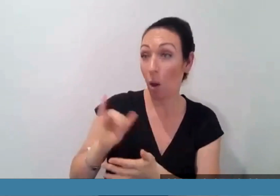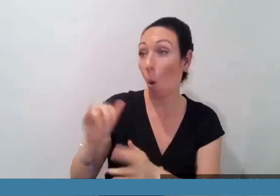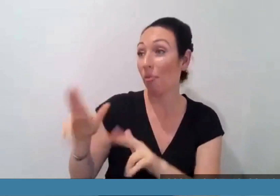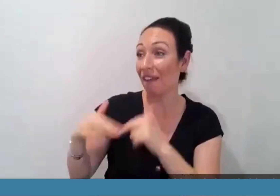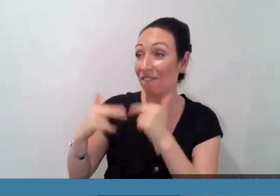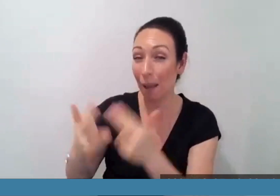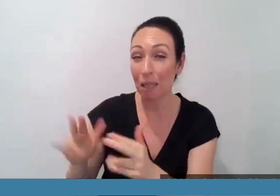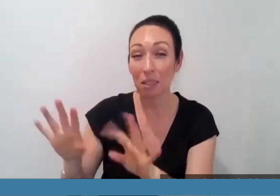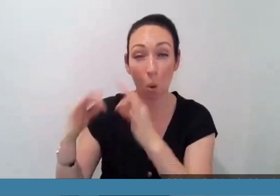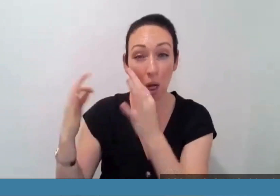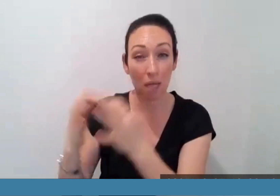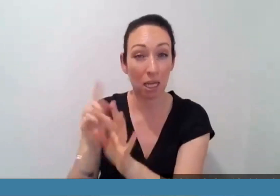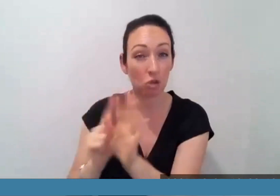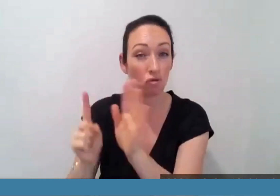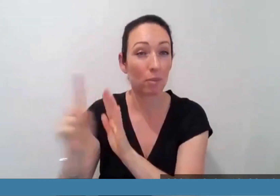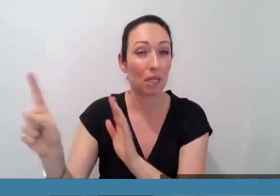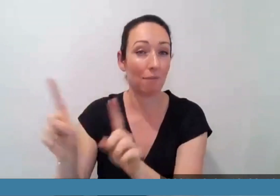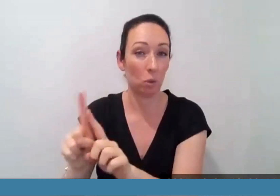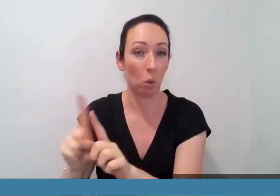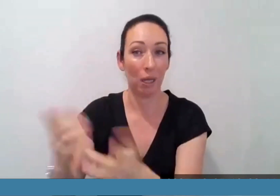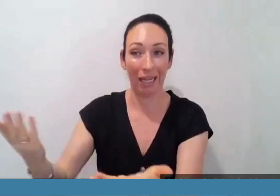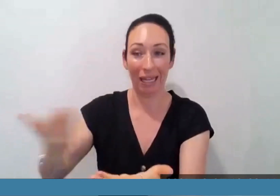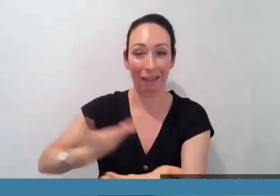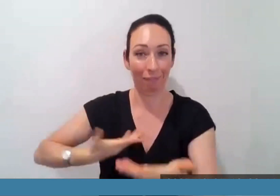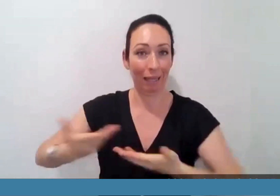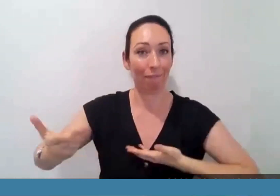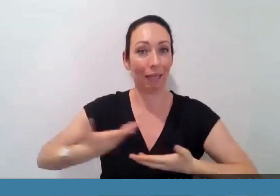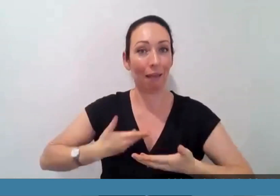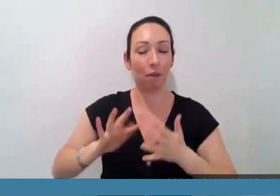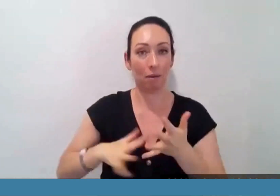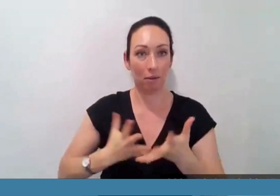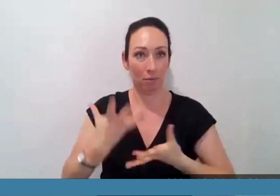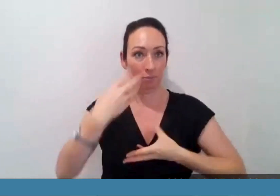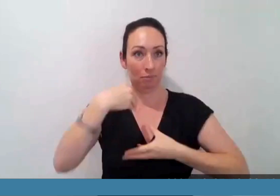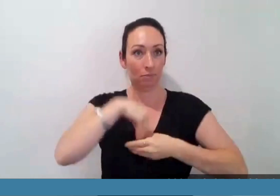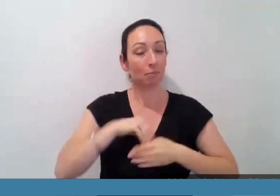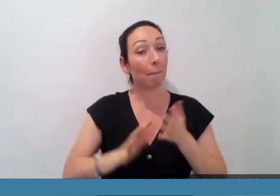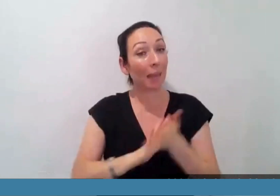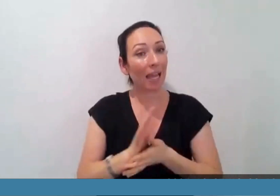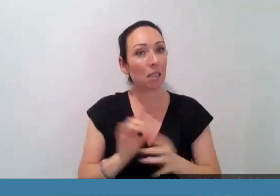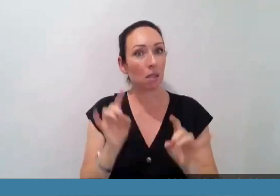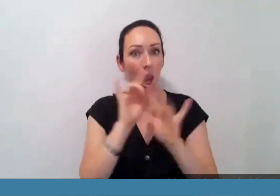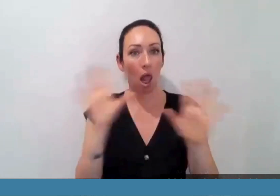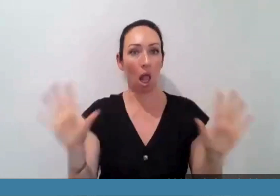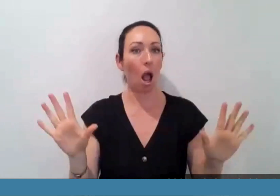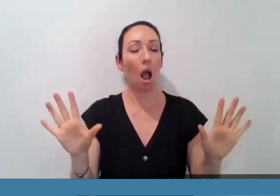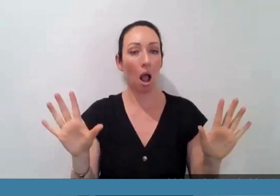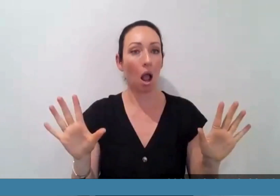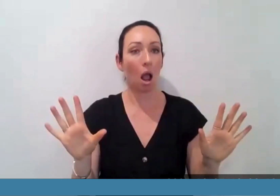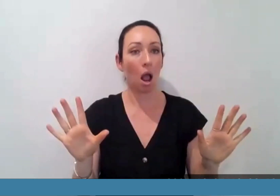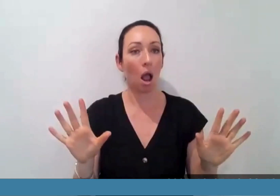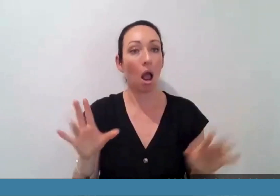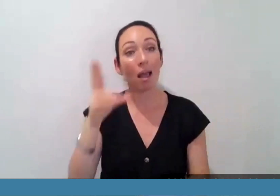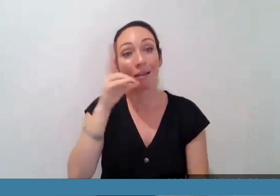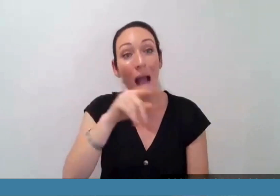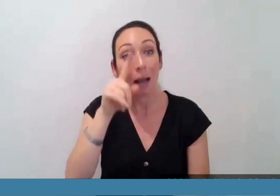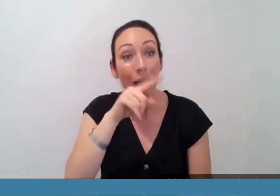organisations. These voices painted a clear picture. Young people with disability need support that